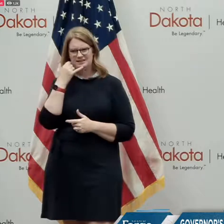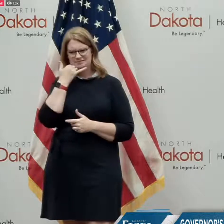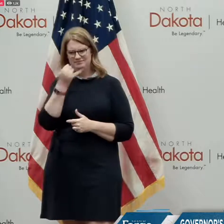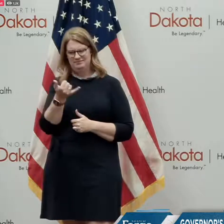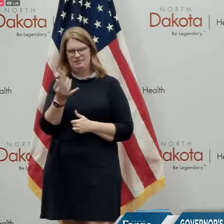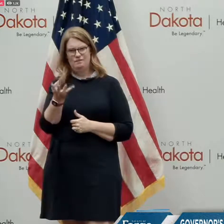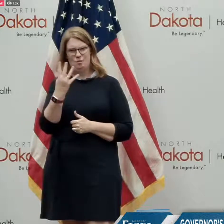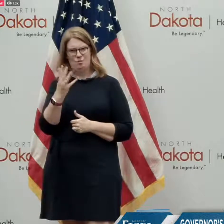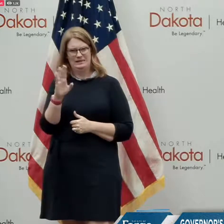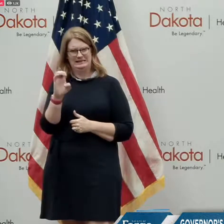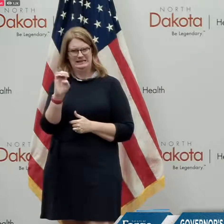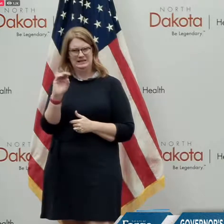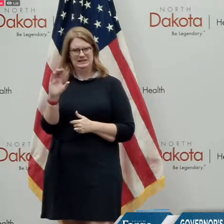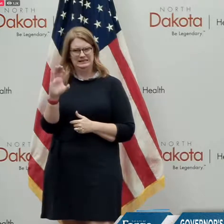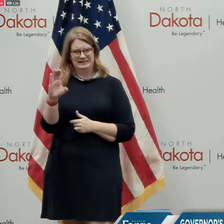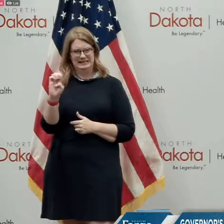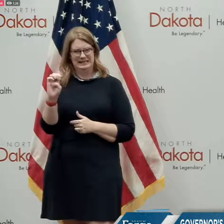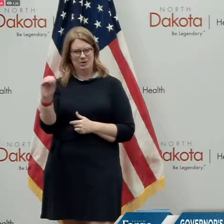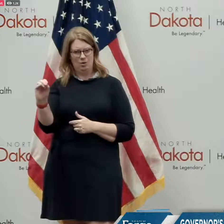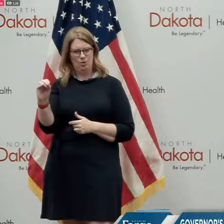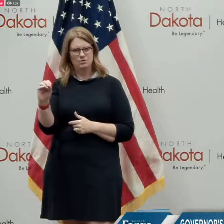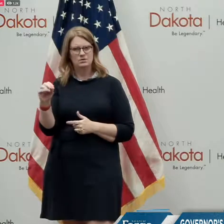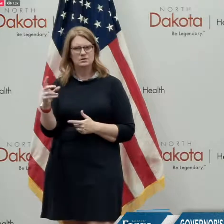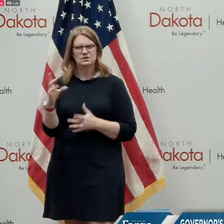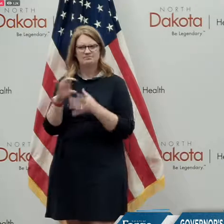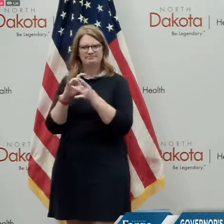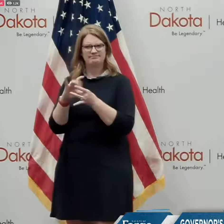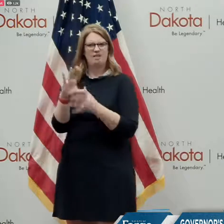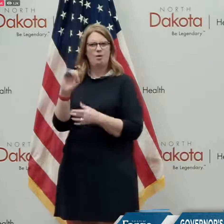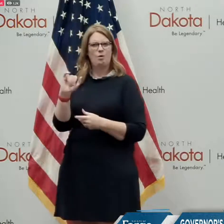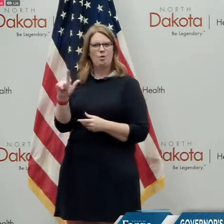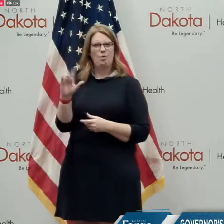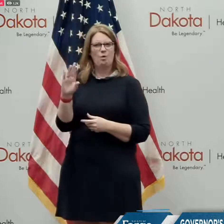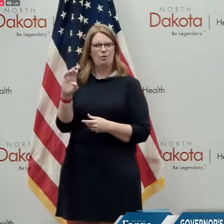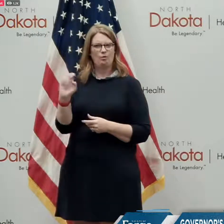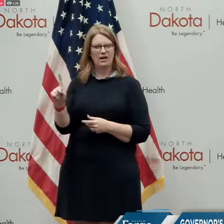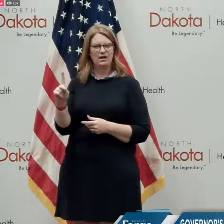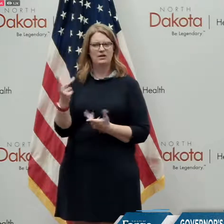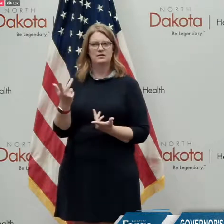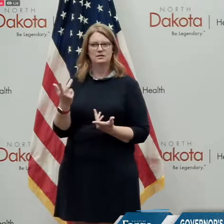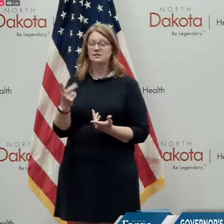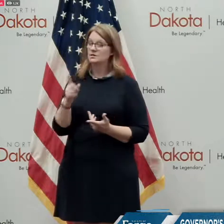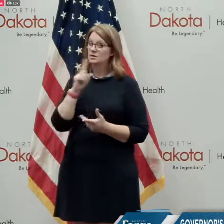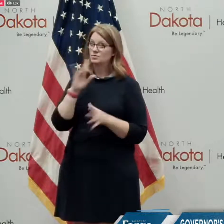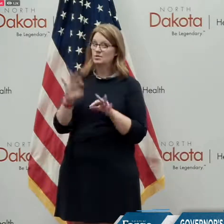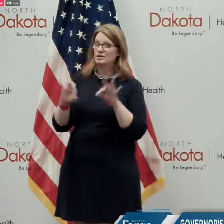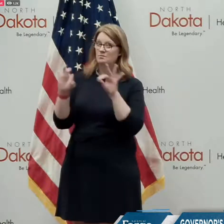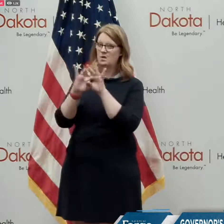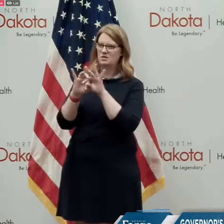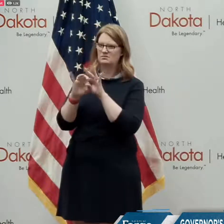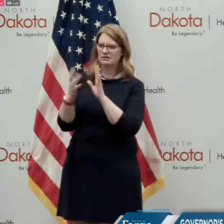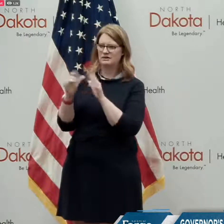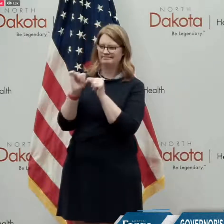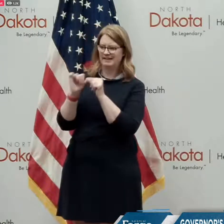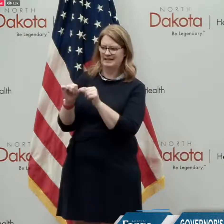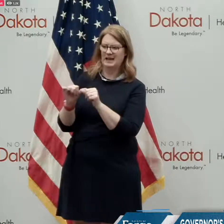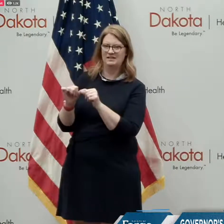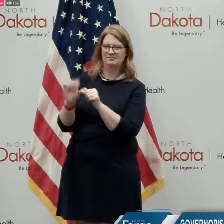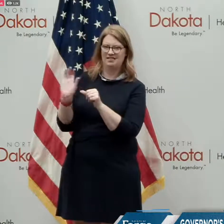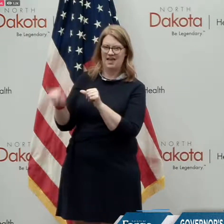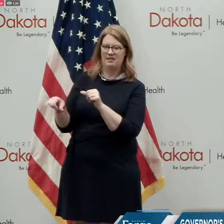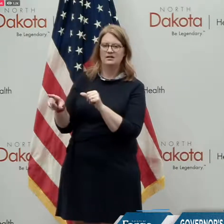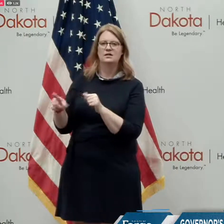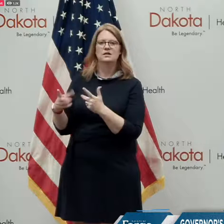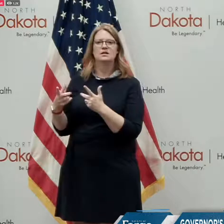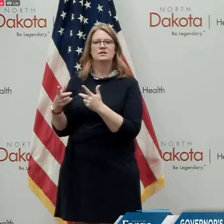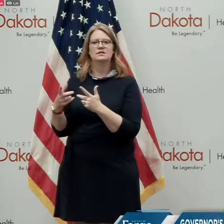CEOs today around Coal Creek, because again, very important that we maintain that base load in the state. He's leading the